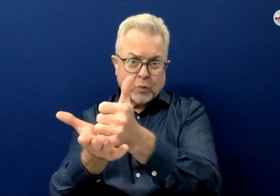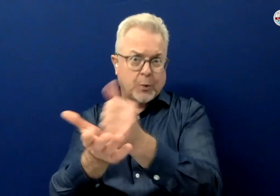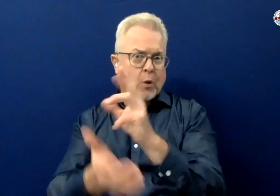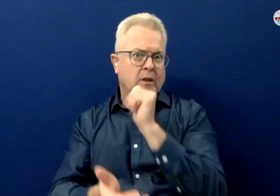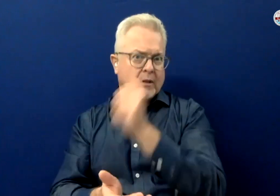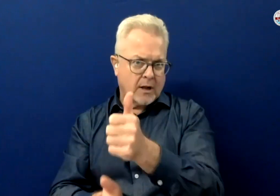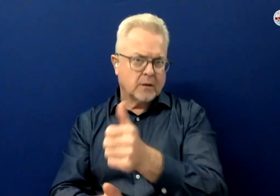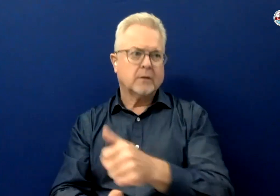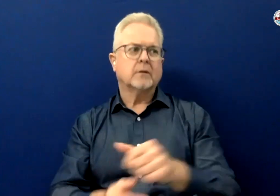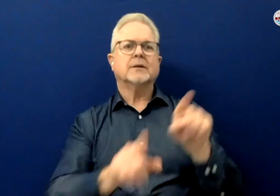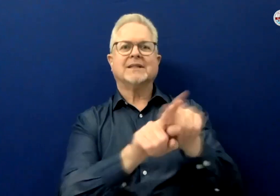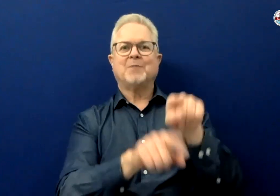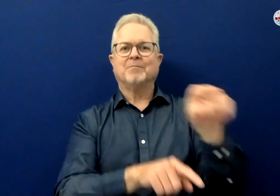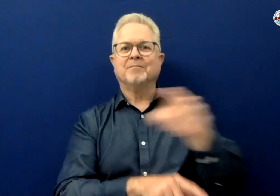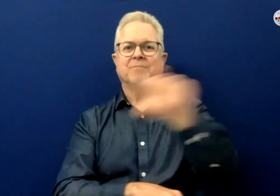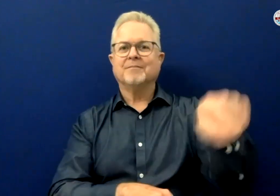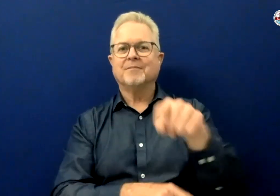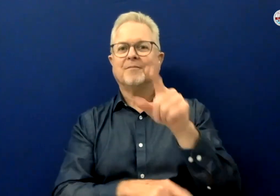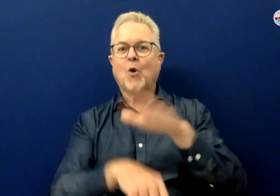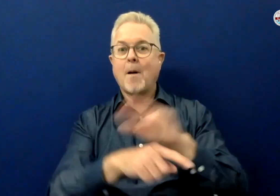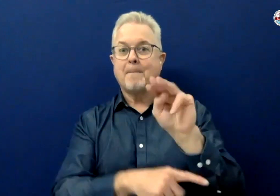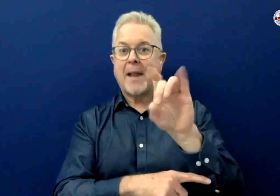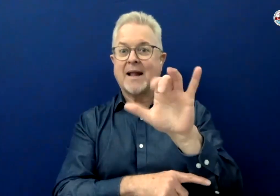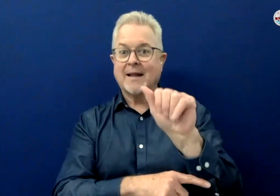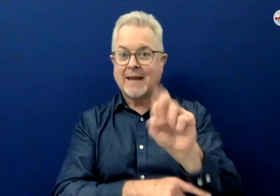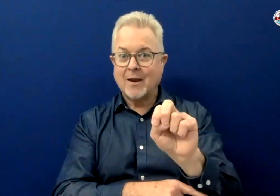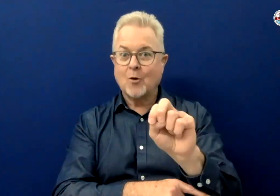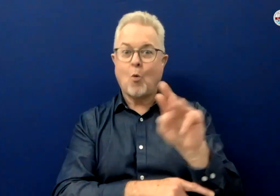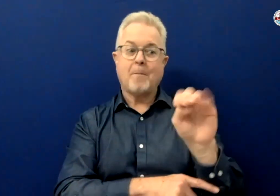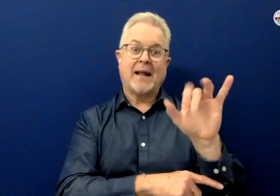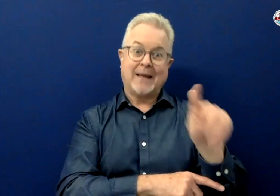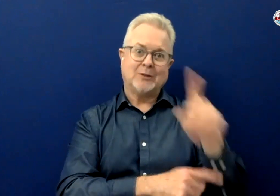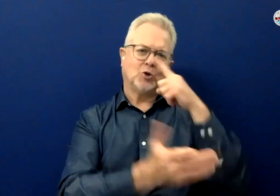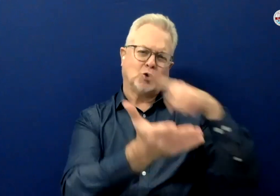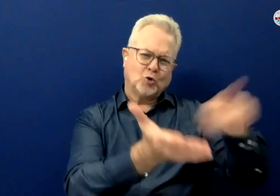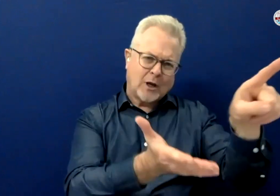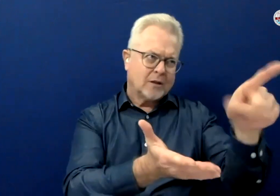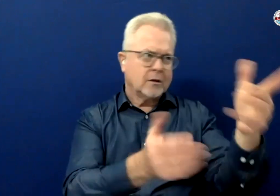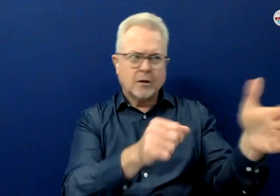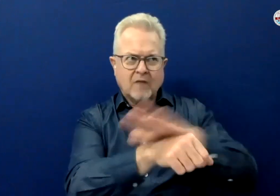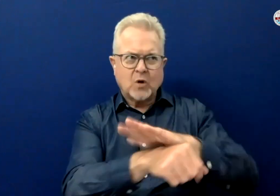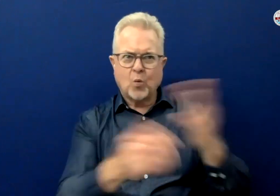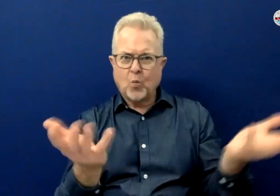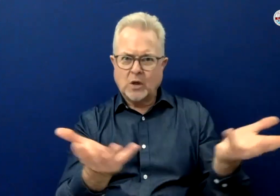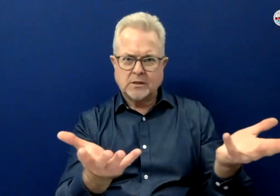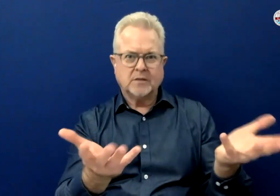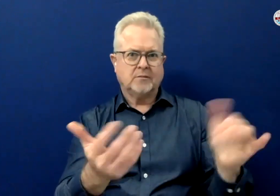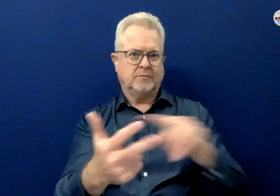your provider insurance or Medicare or Medicaid to find out which portion is covered and which is out of